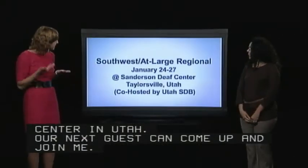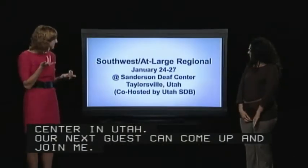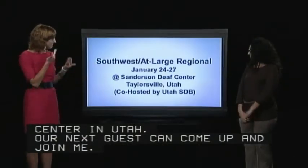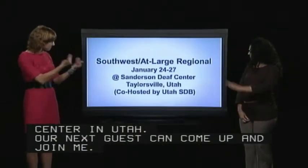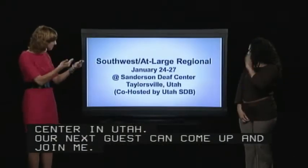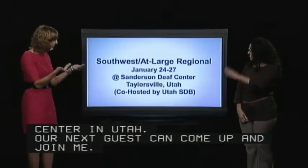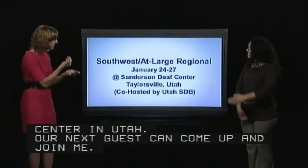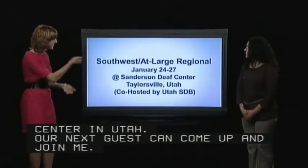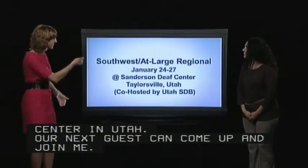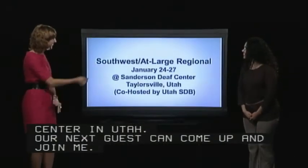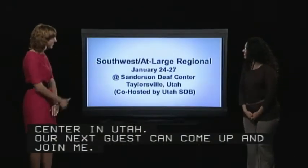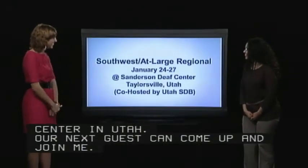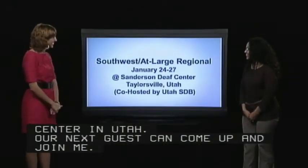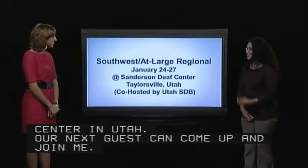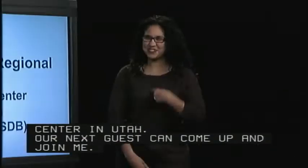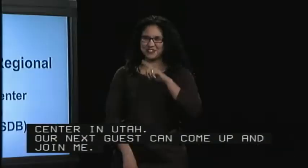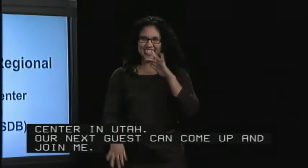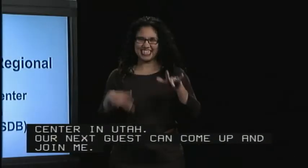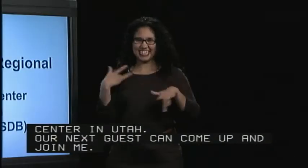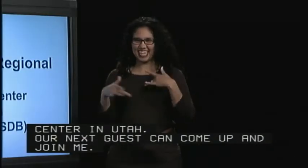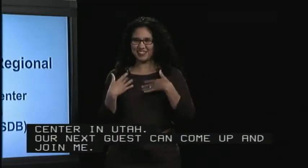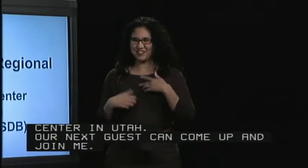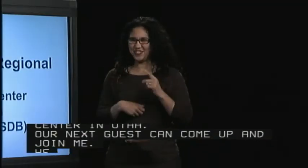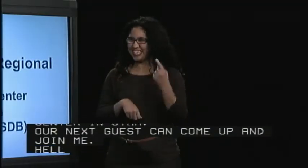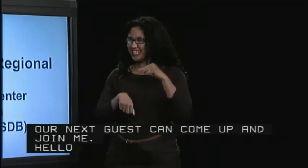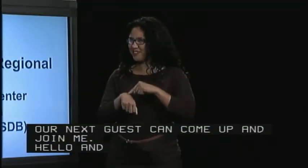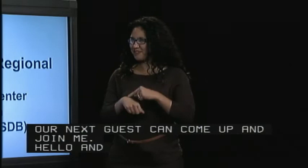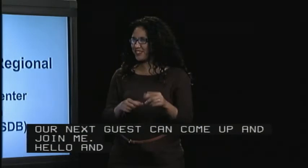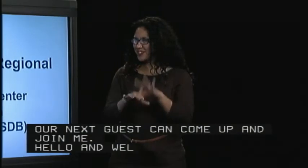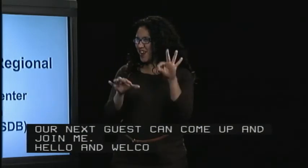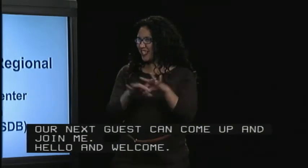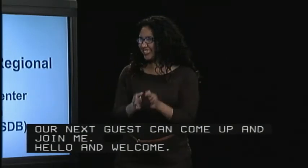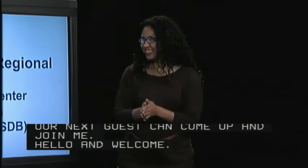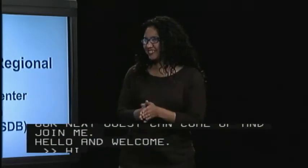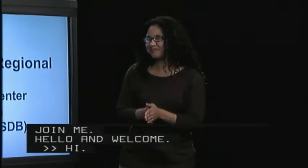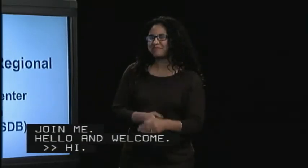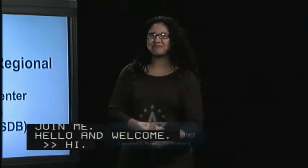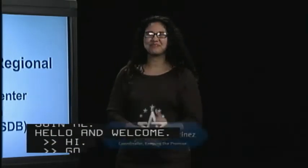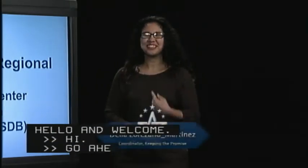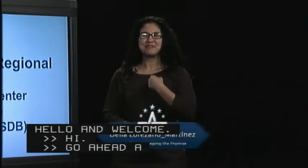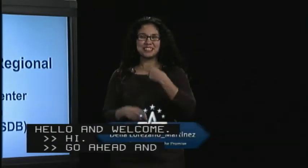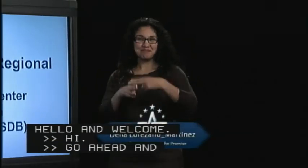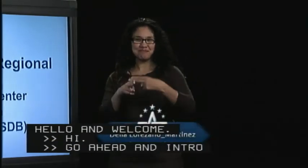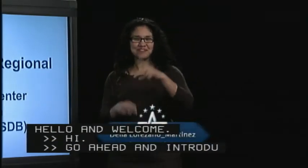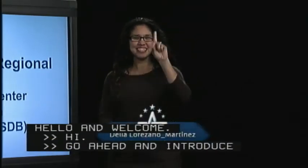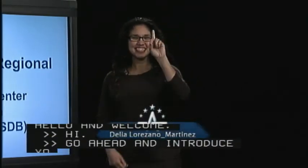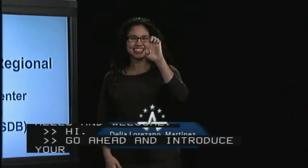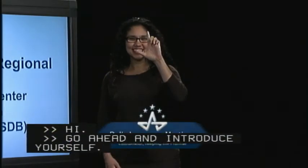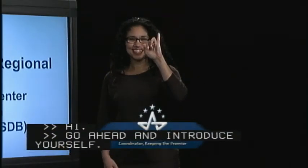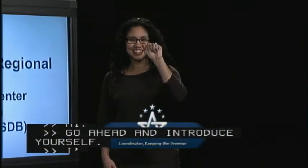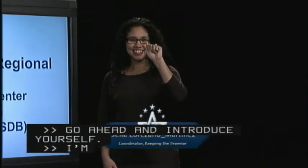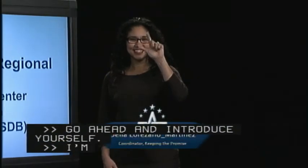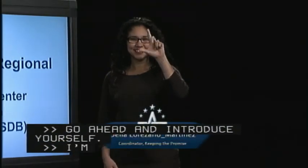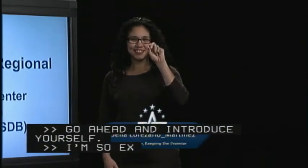Hello and welcome. Hi. Go ahead and introduce yourself. Oh, I'm so excited. This is my first time to participate in this pool. My name